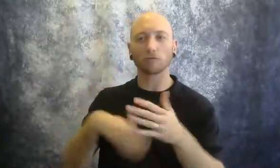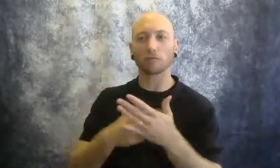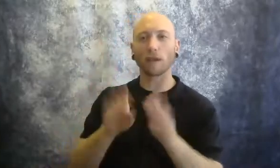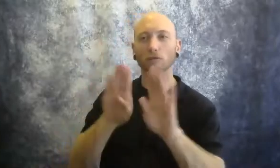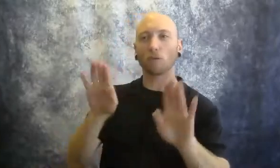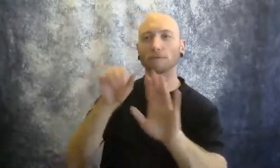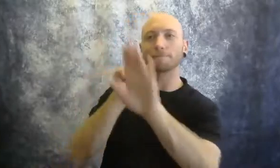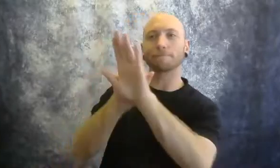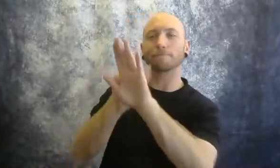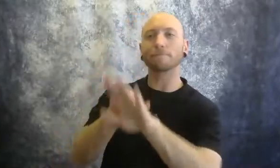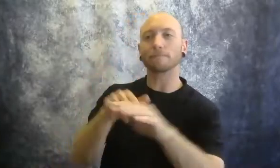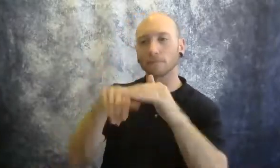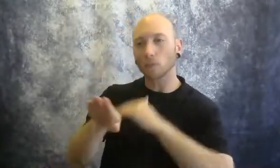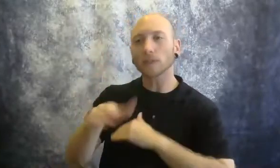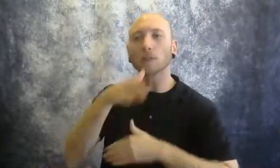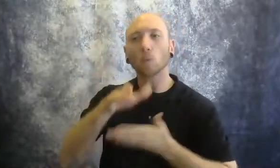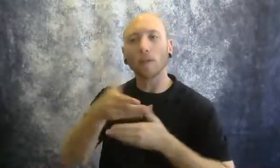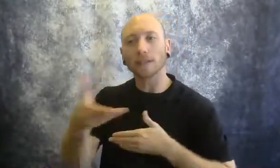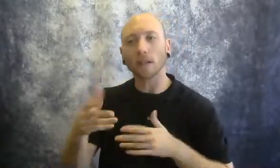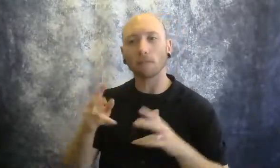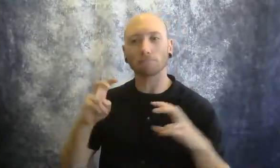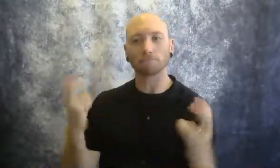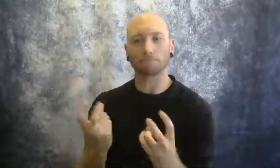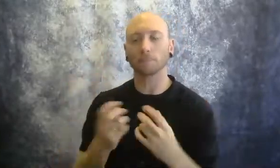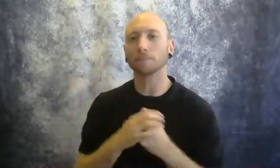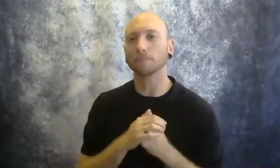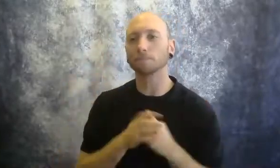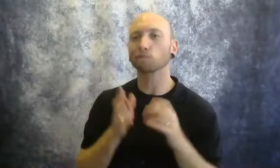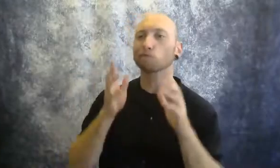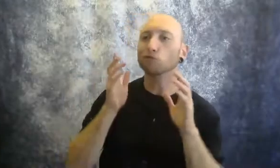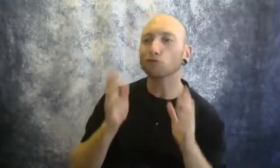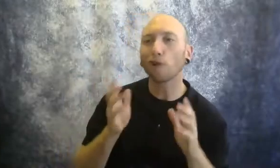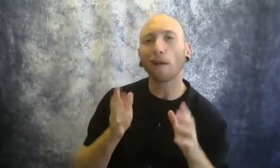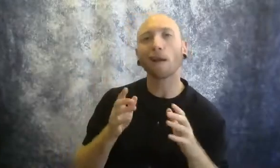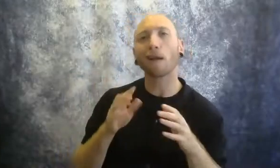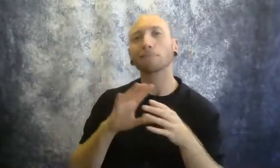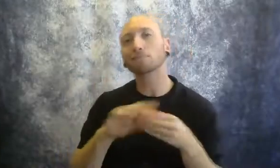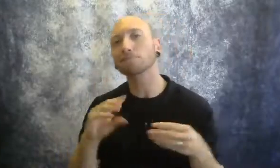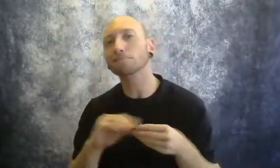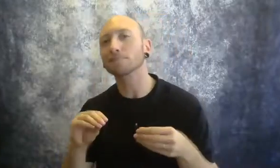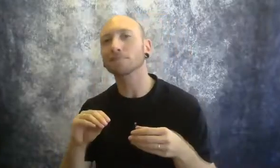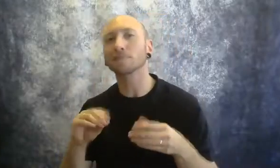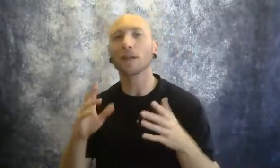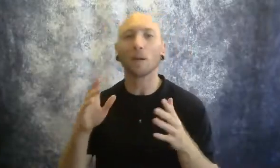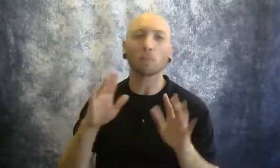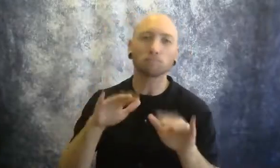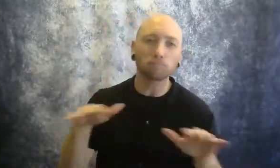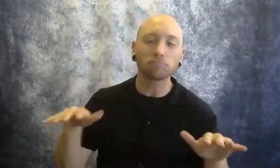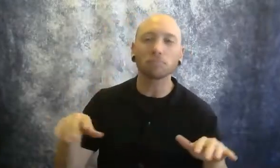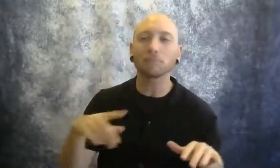go down, rap on the door, and he and his wife were there, and we all sat at the kitchen table, and we're talking and chatting about people we